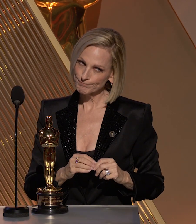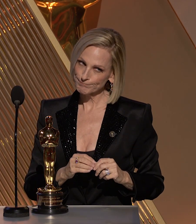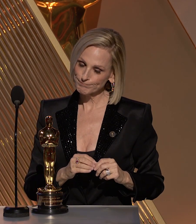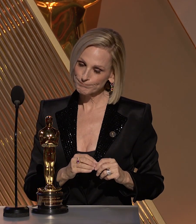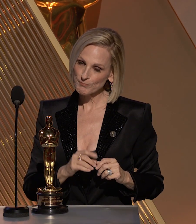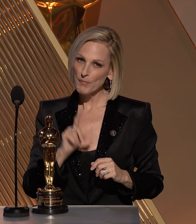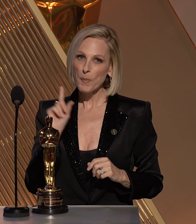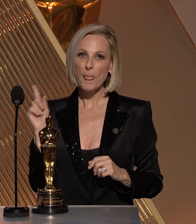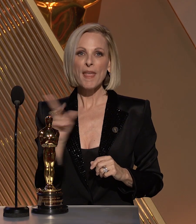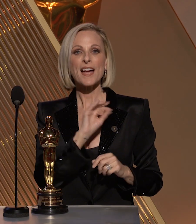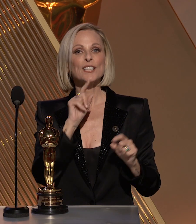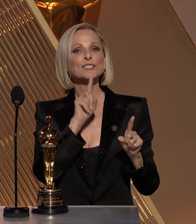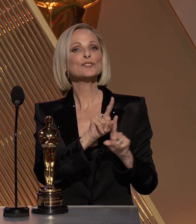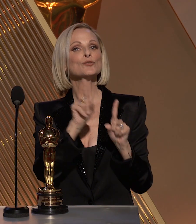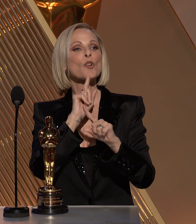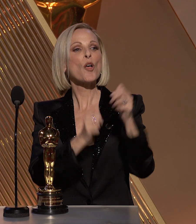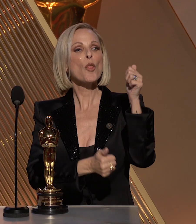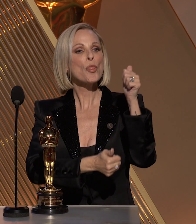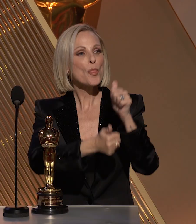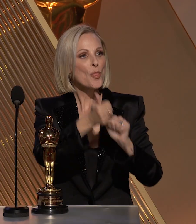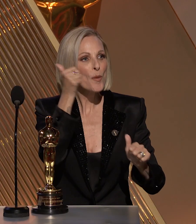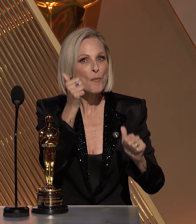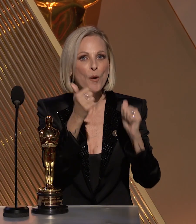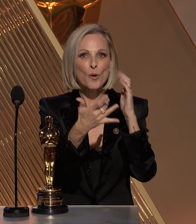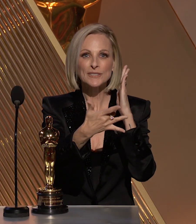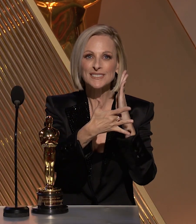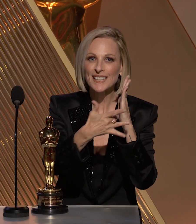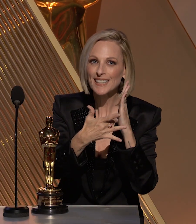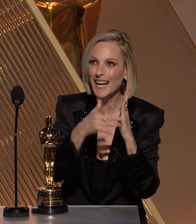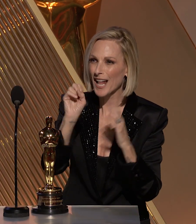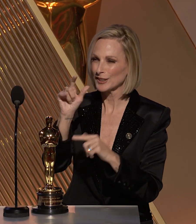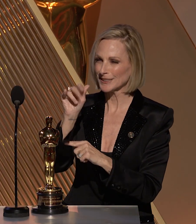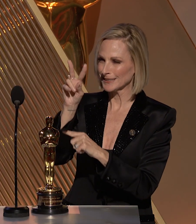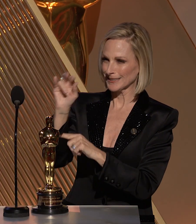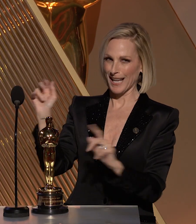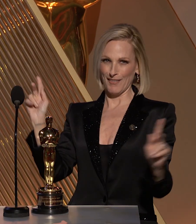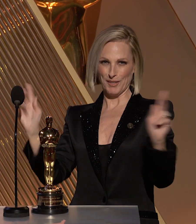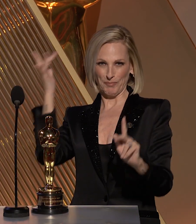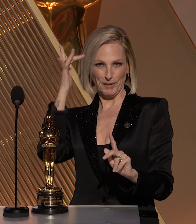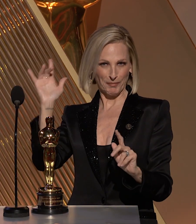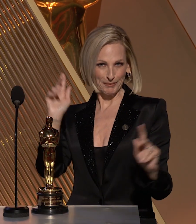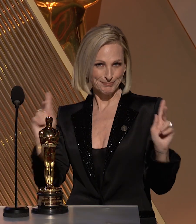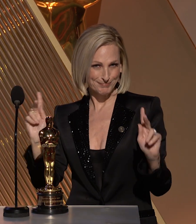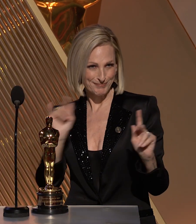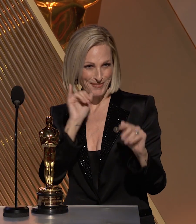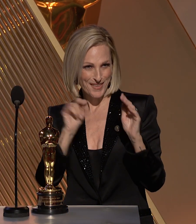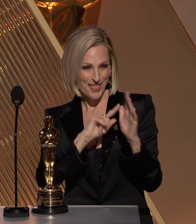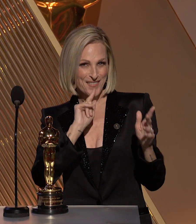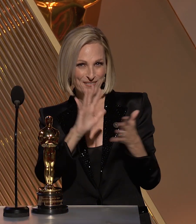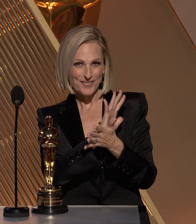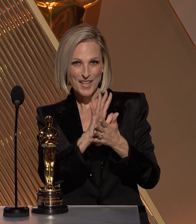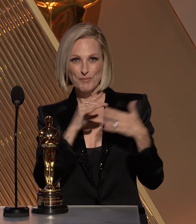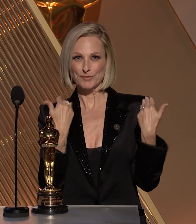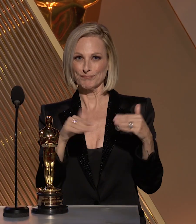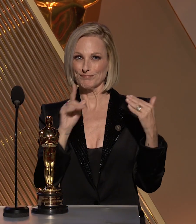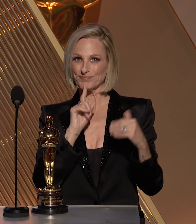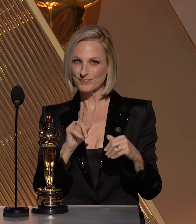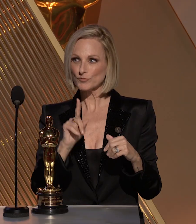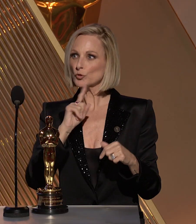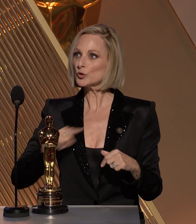captions. As you are the most technological savvy people that the film industry has, you